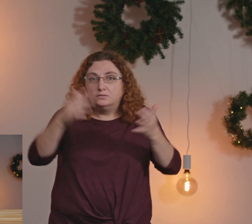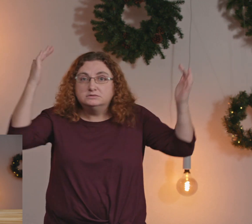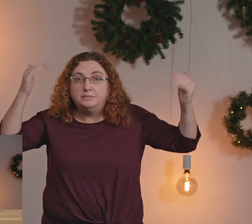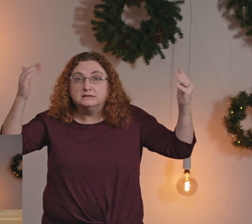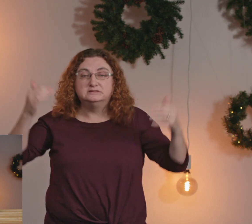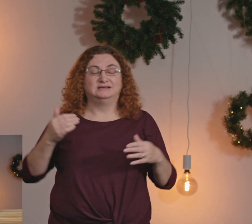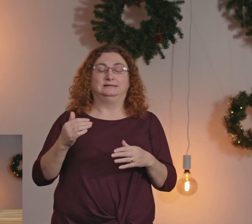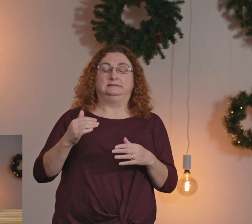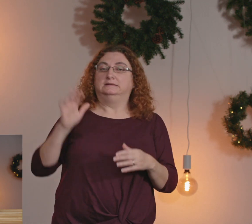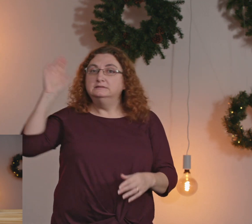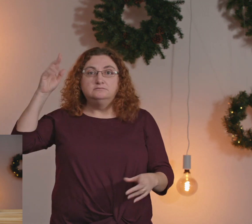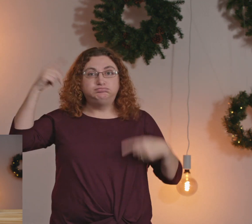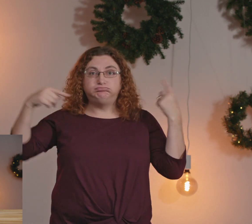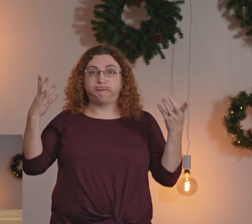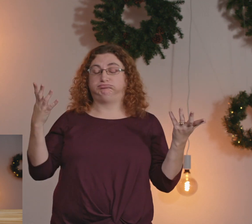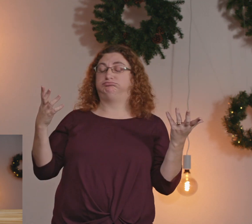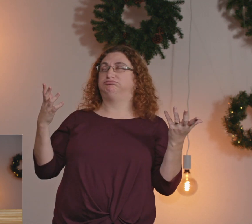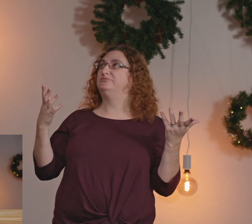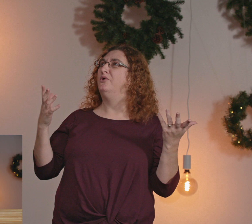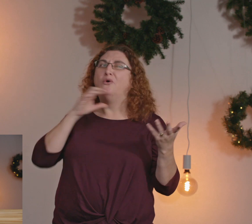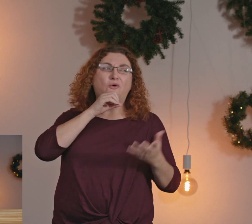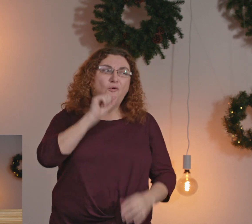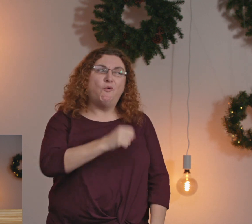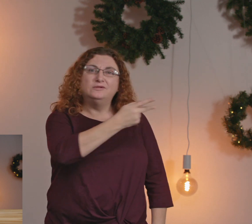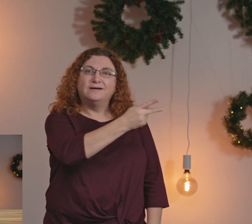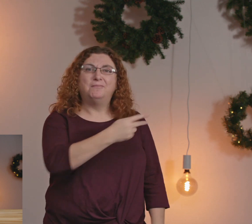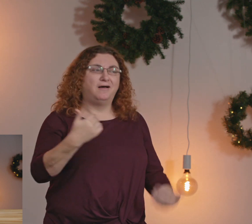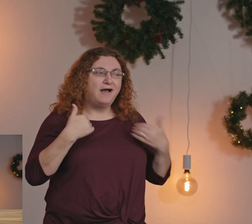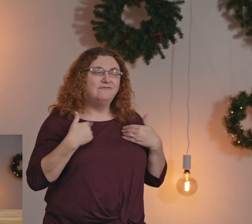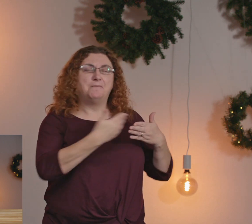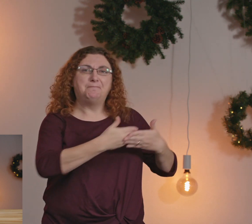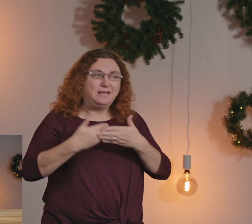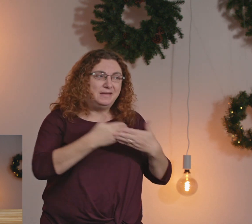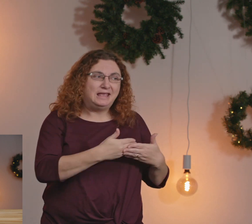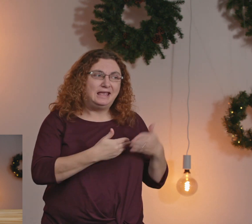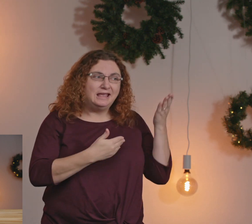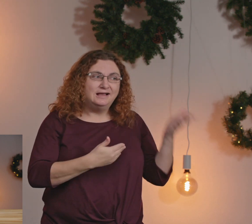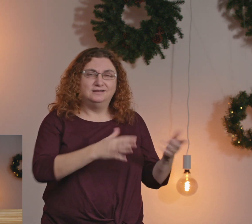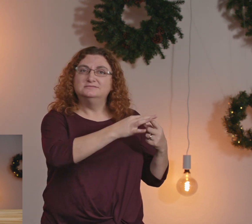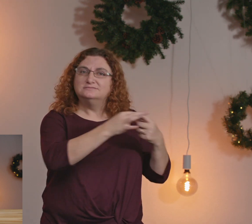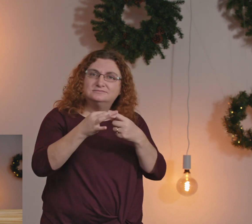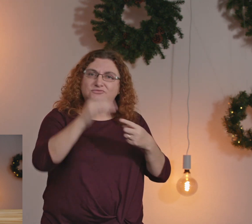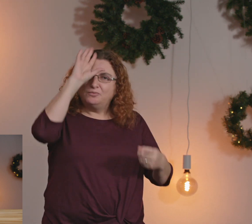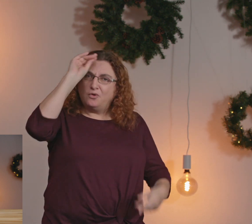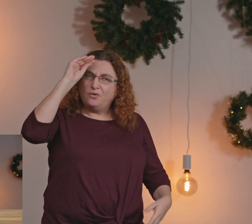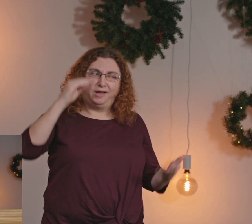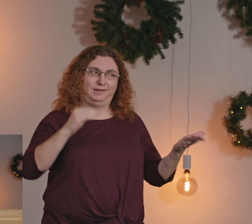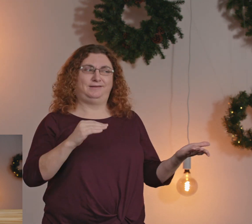seem crazy for an old couple to have a child like this.